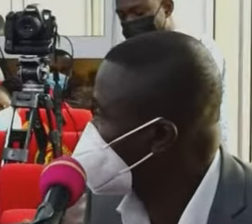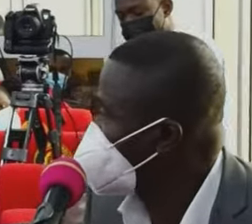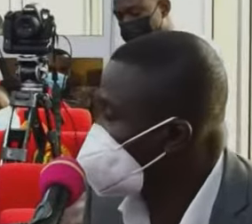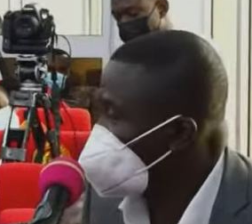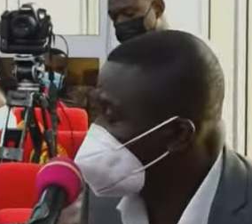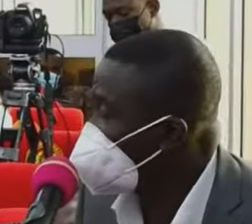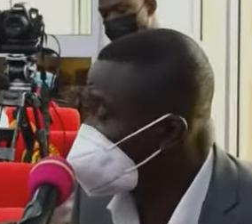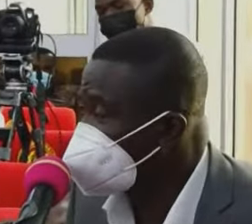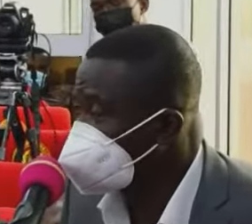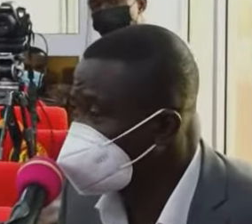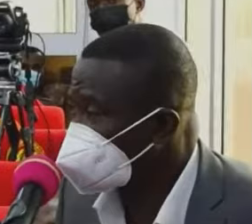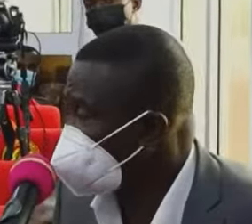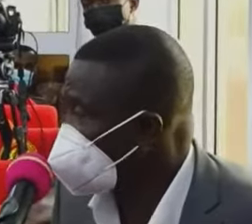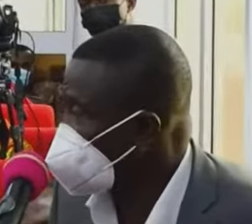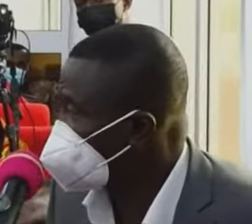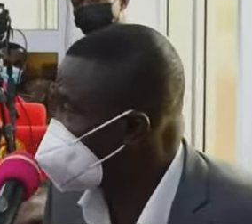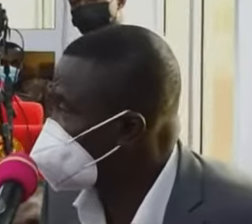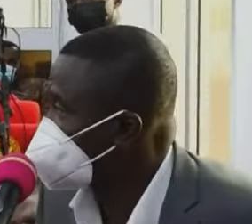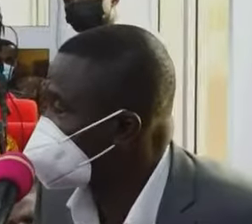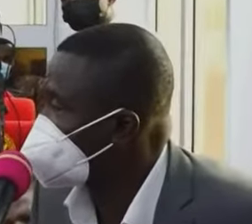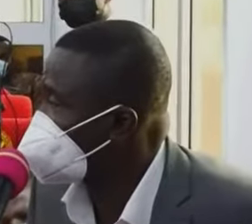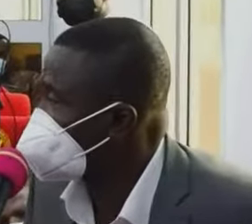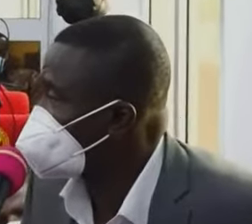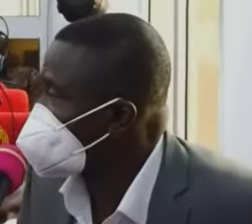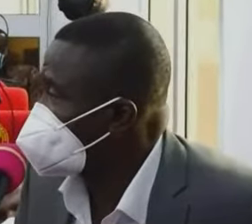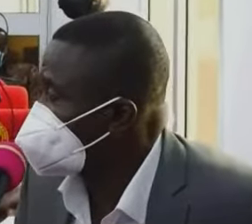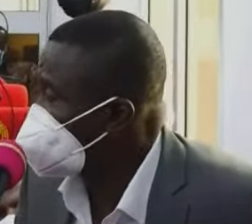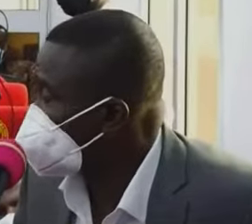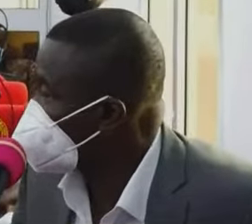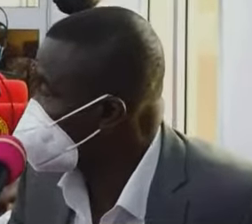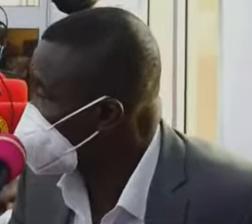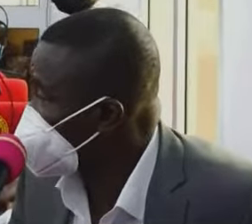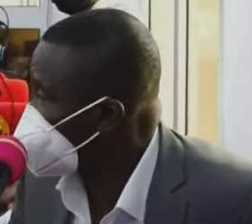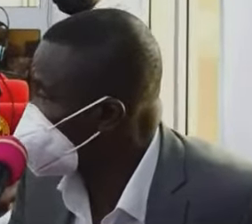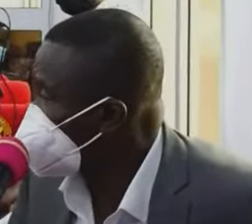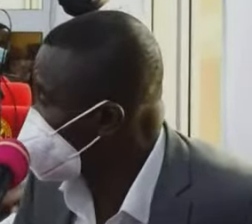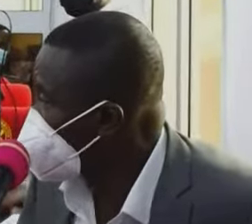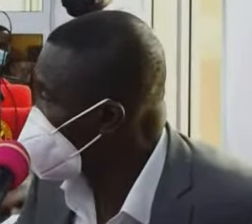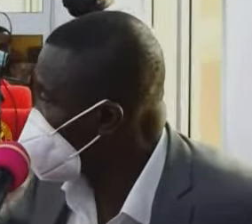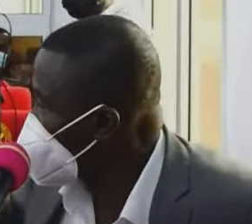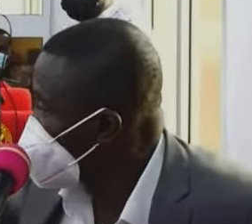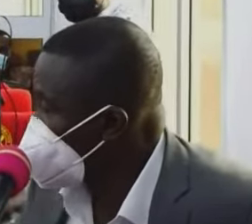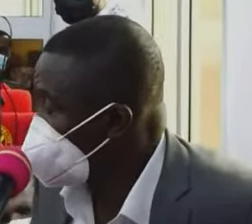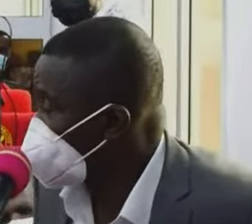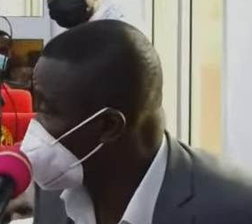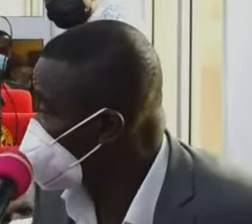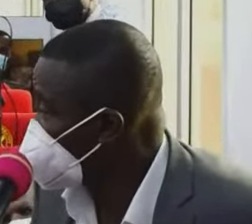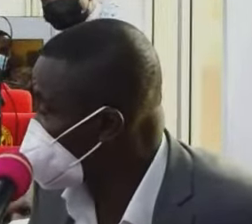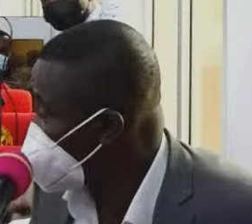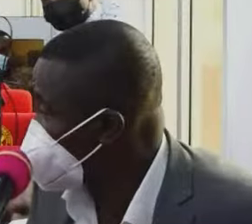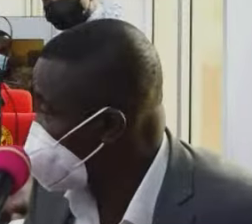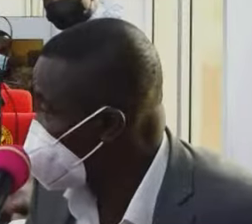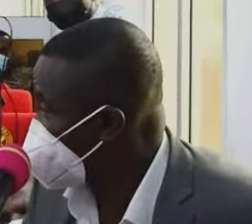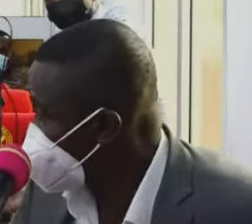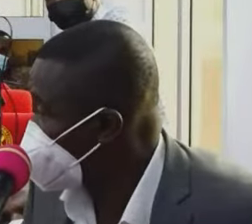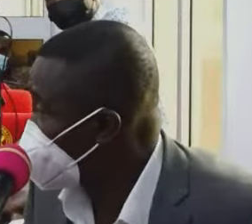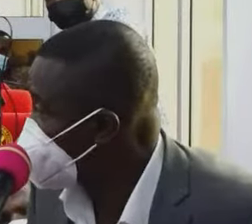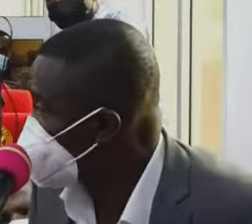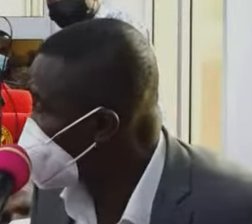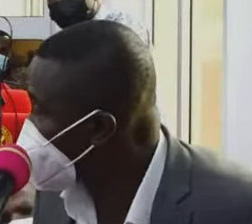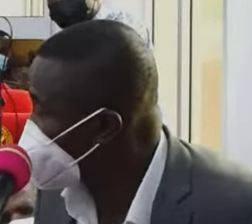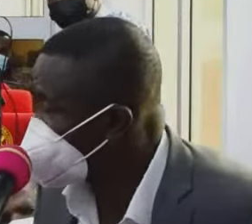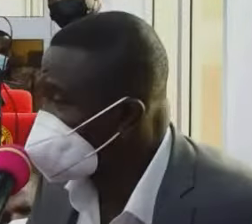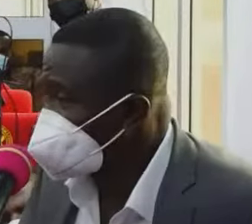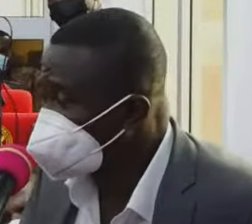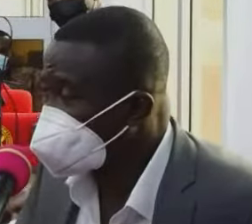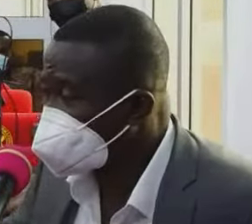practices, you can't even use evidence that is procured from there for prosecuting anybody for that